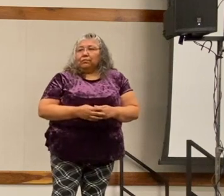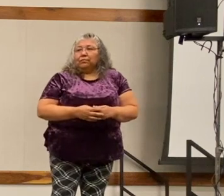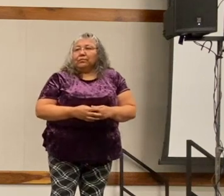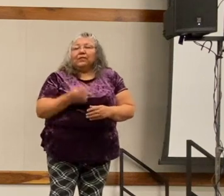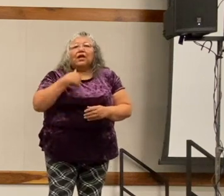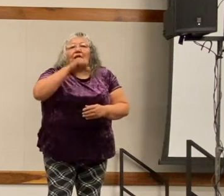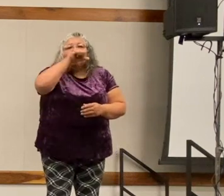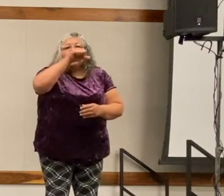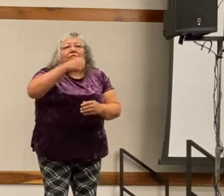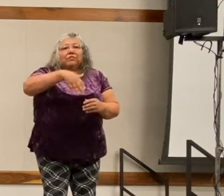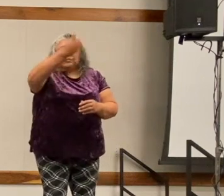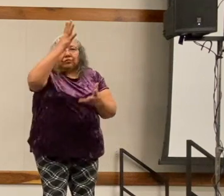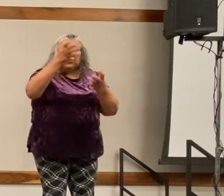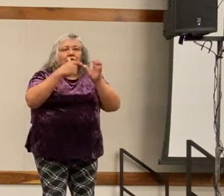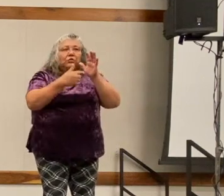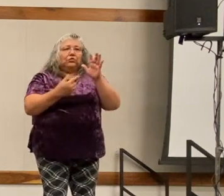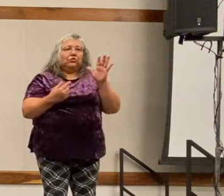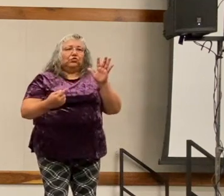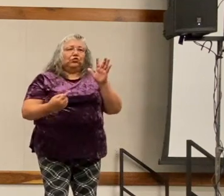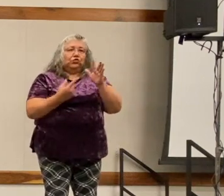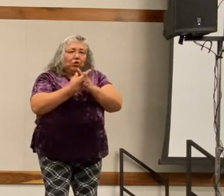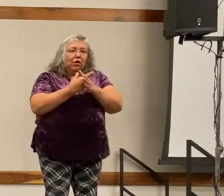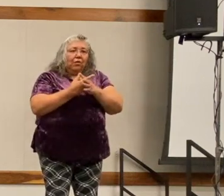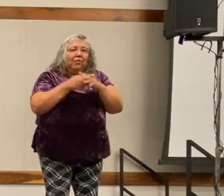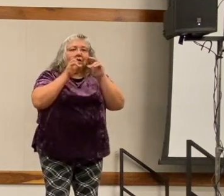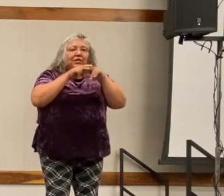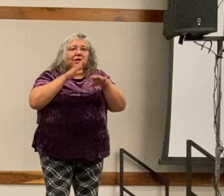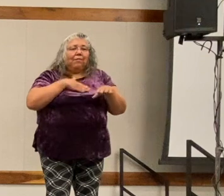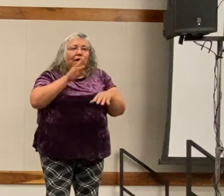I love that God wants to show up and sit at my well.